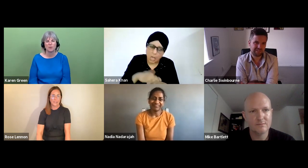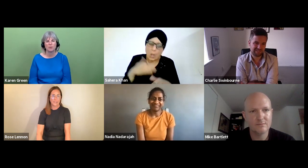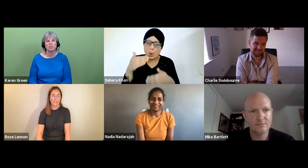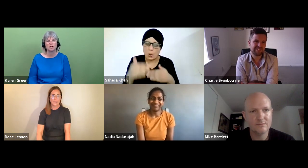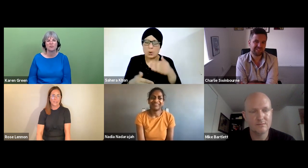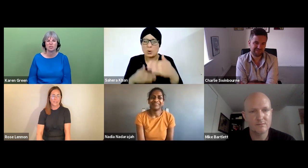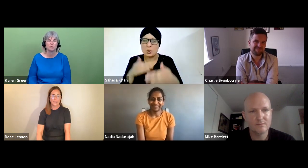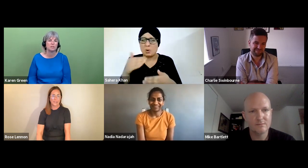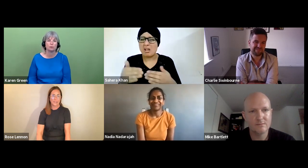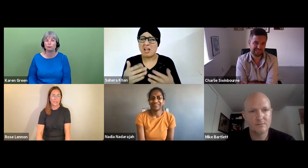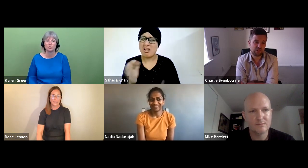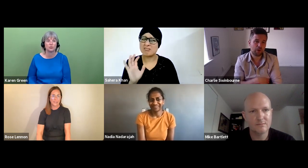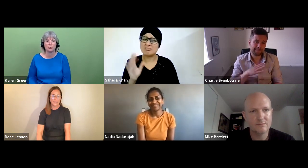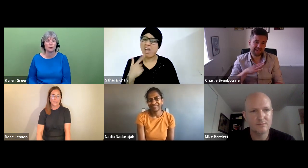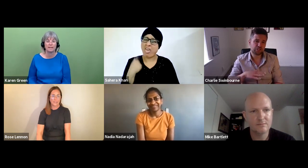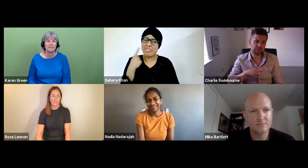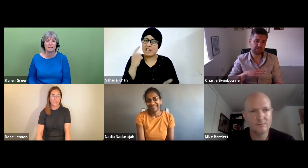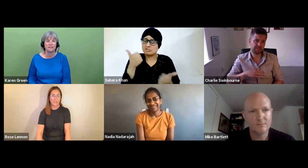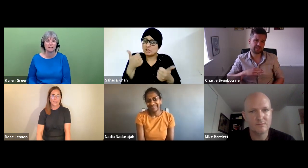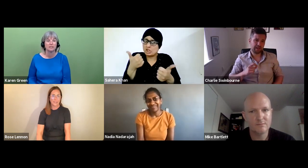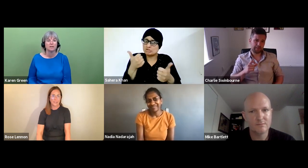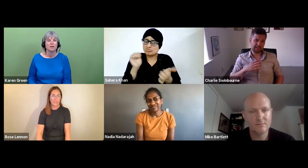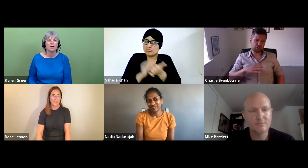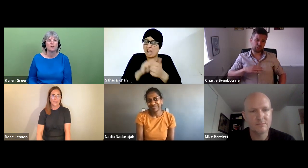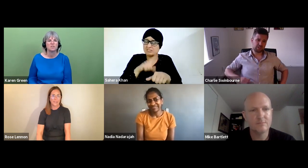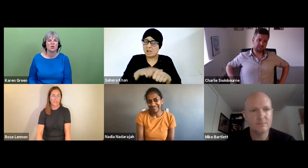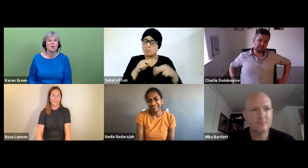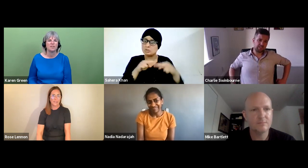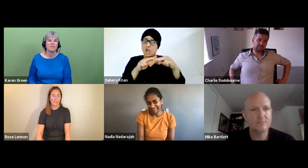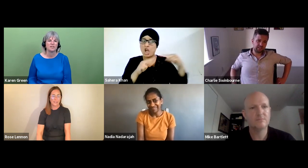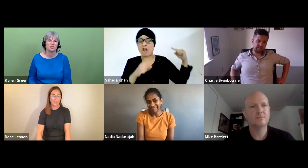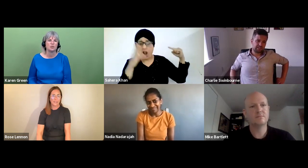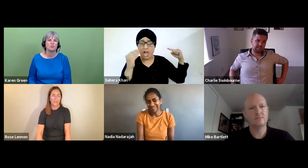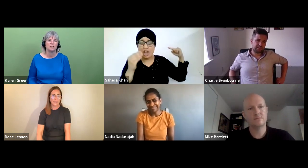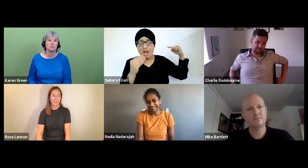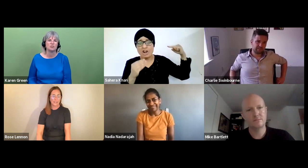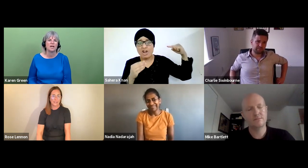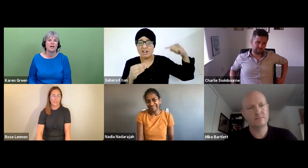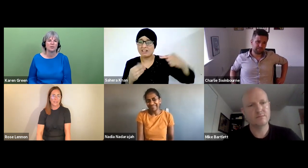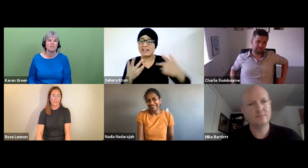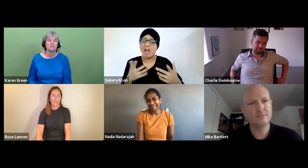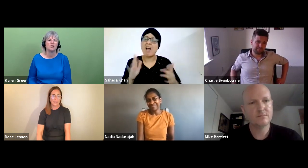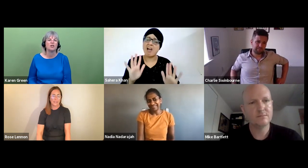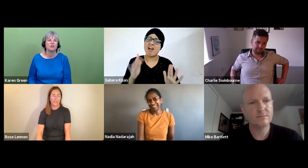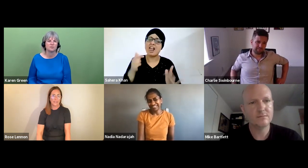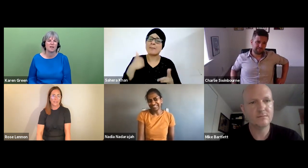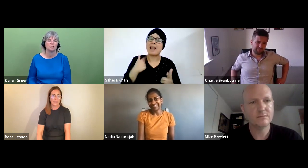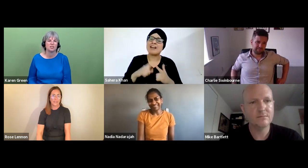was younger, I just wanted to rush through and get it done. So I think that's a good thing to do now, is to learn from that journey that